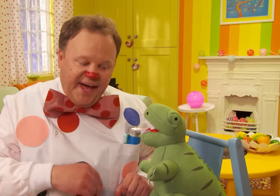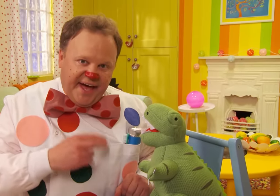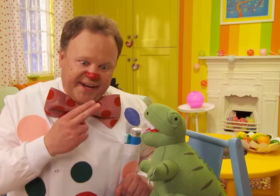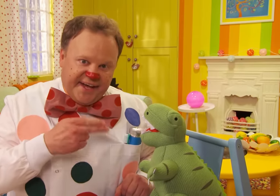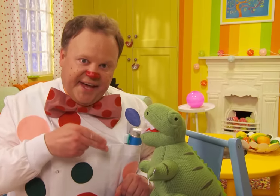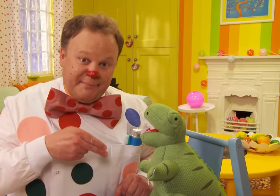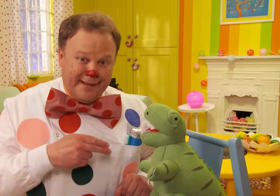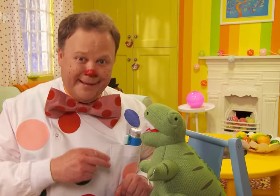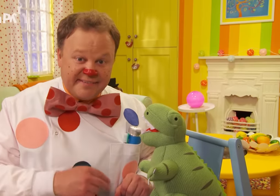And again, please.